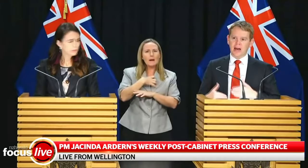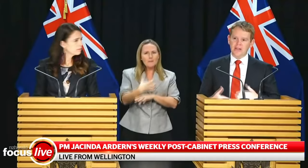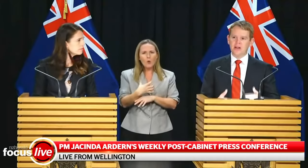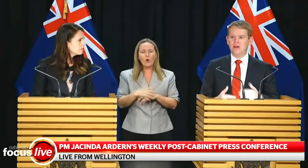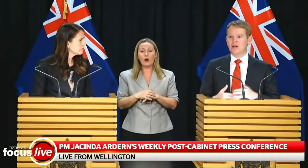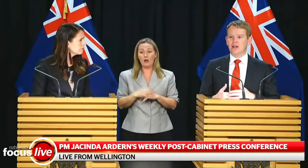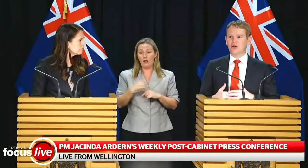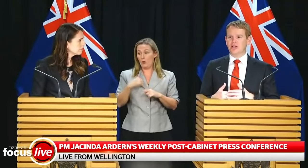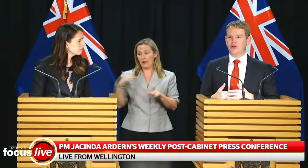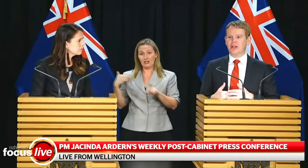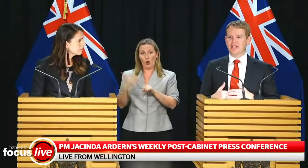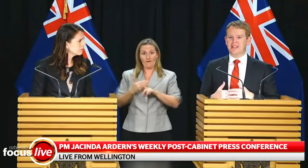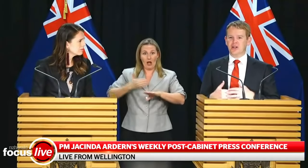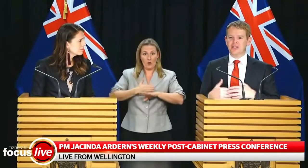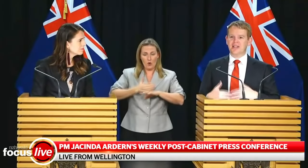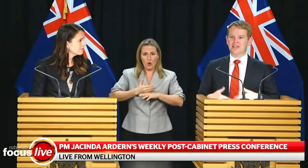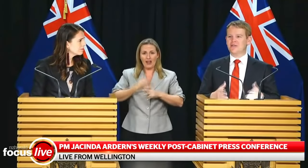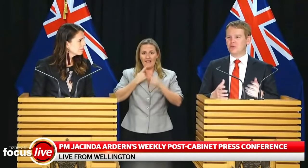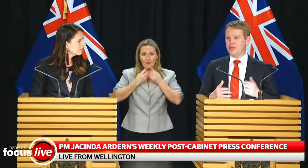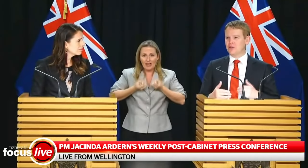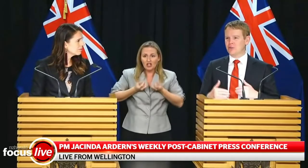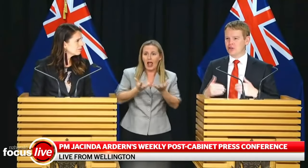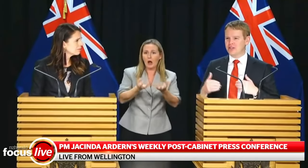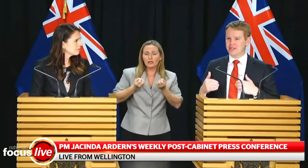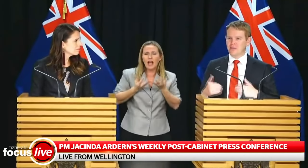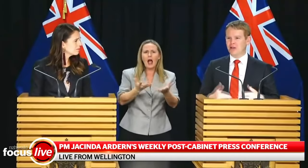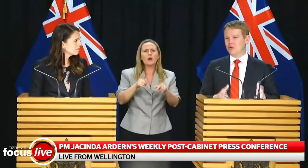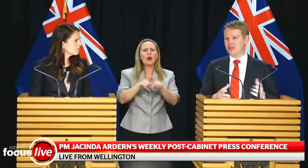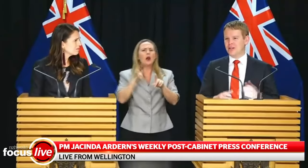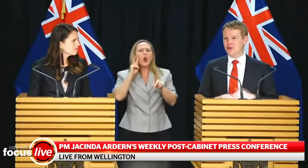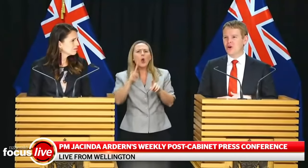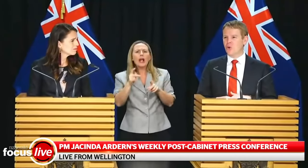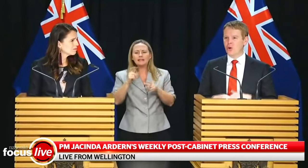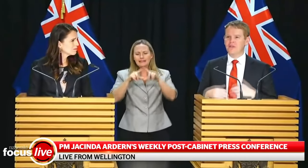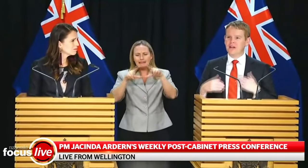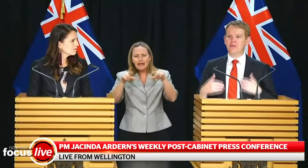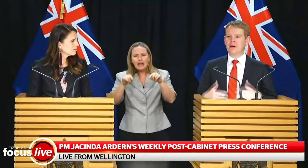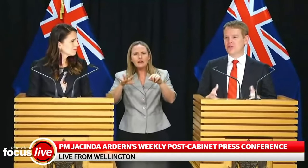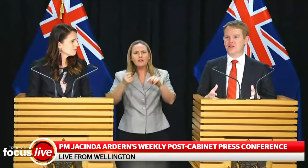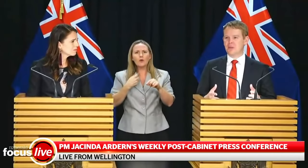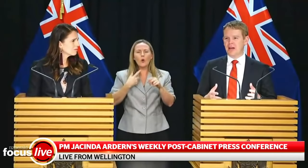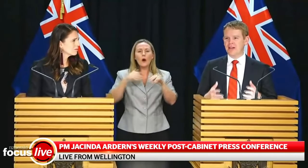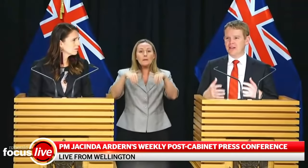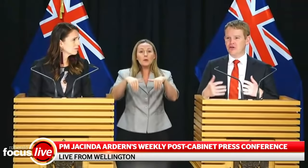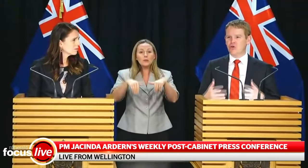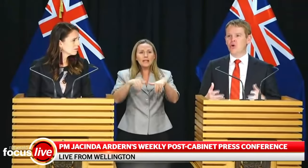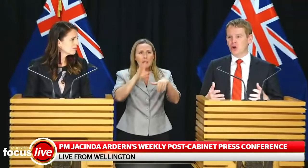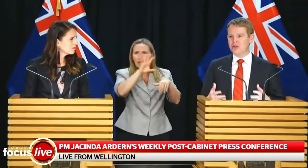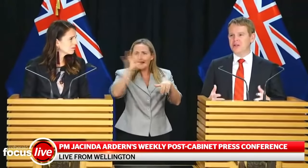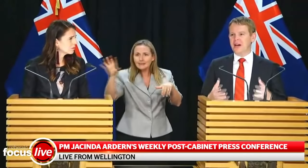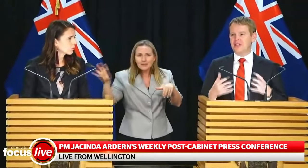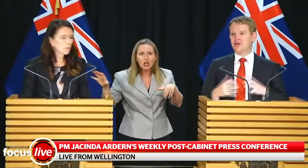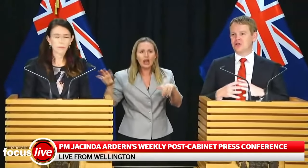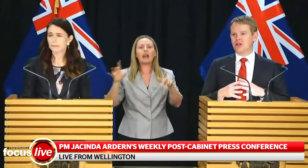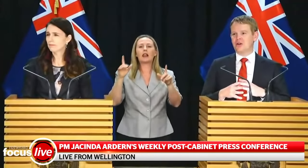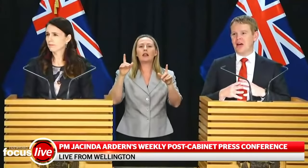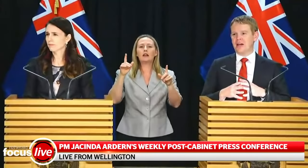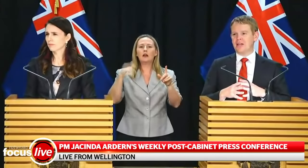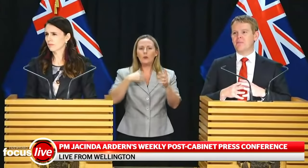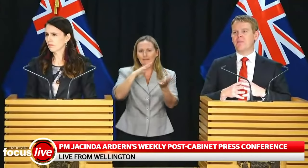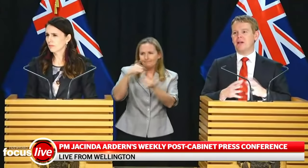information out there, including looking at tickets for exhibitions and making sure that all of that information is being drawn on